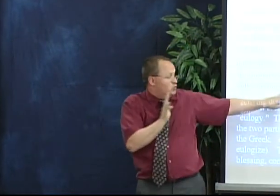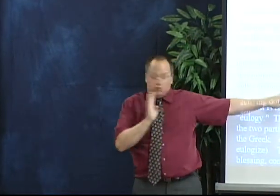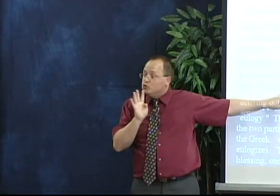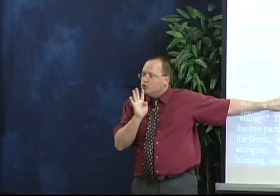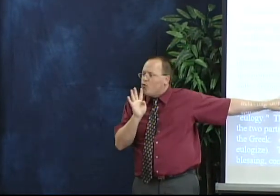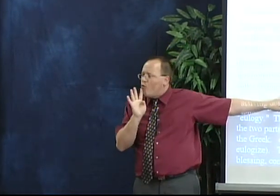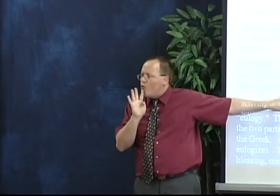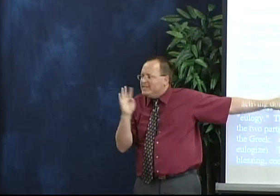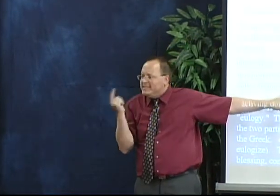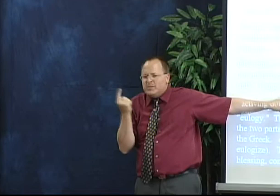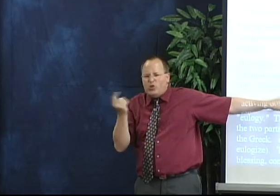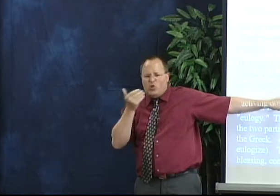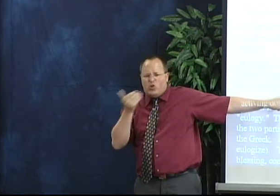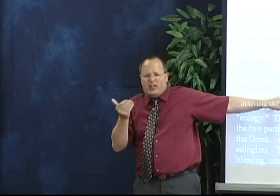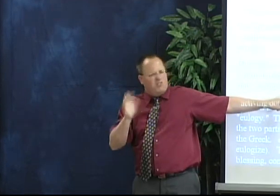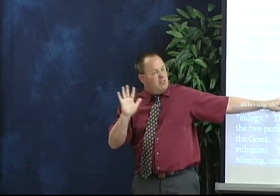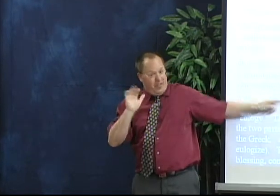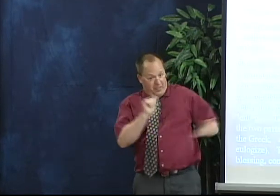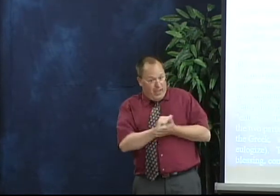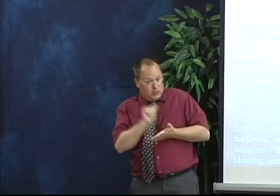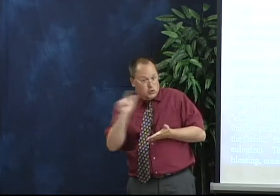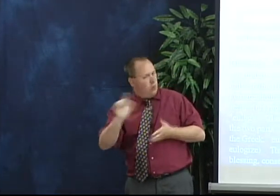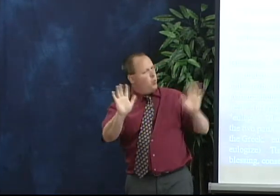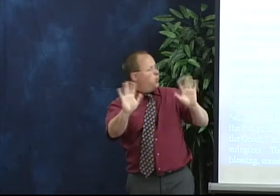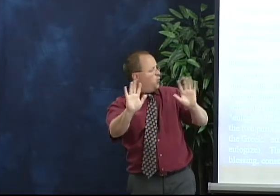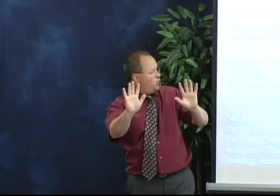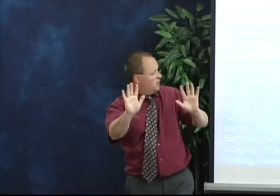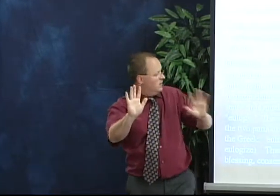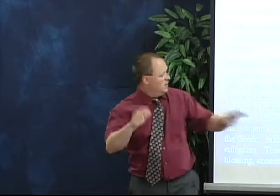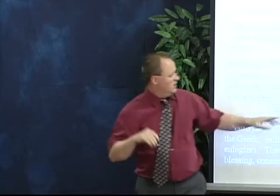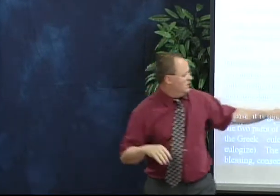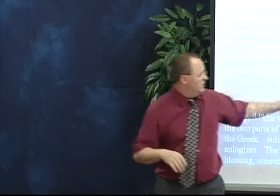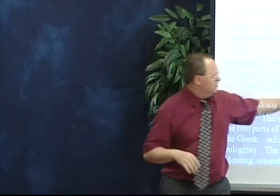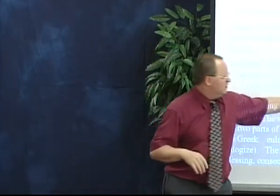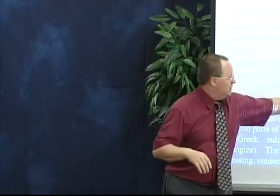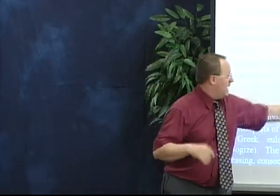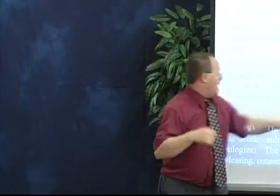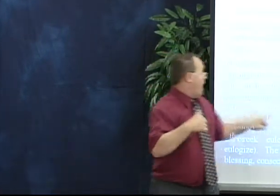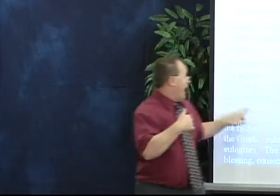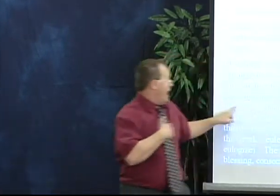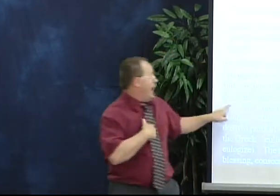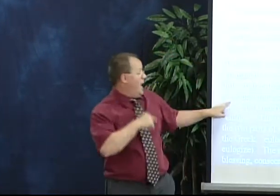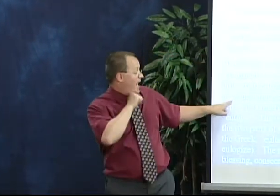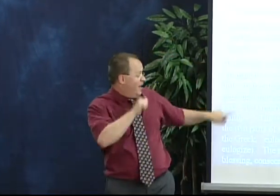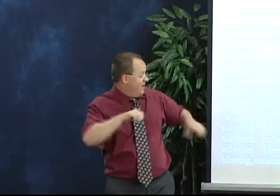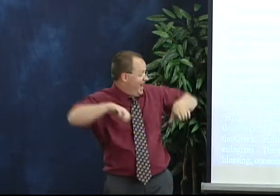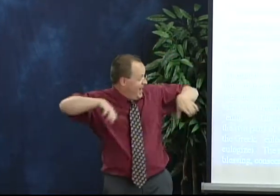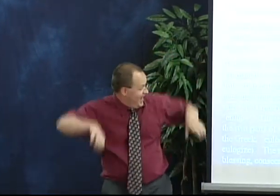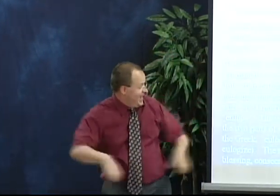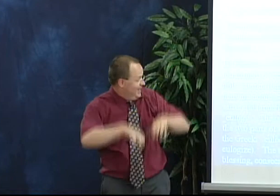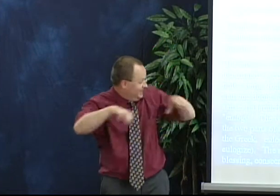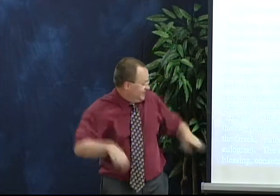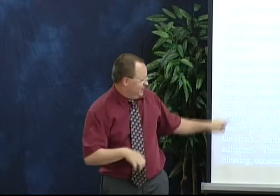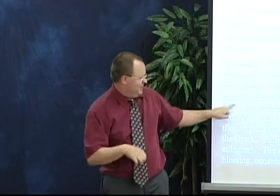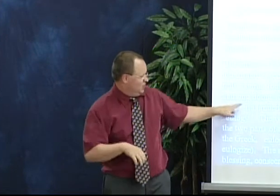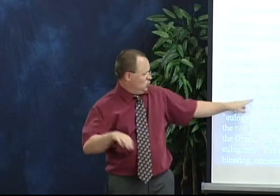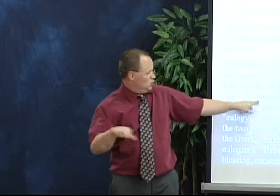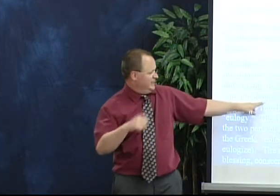you, I am not only saying something good about you, I am actively